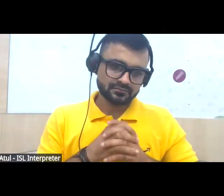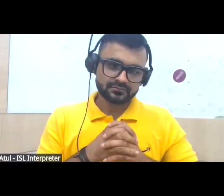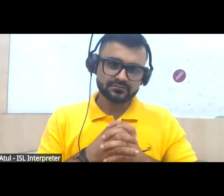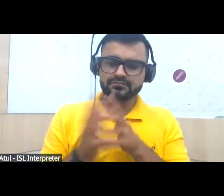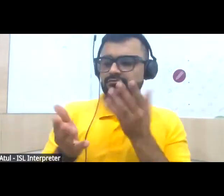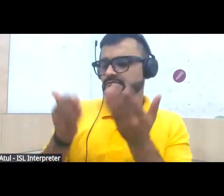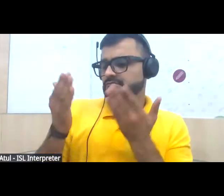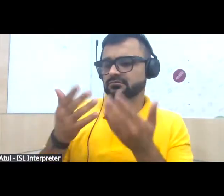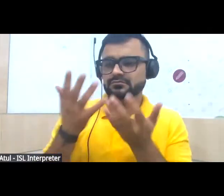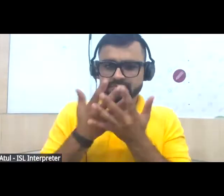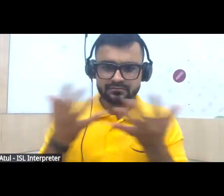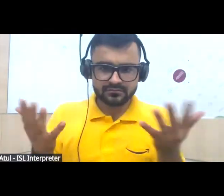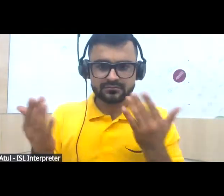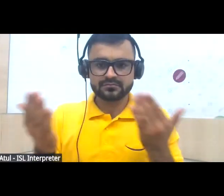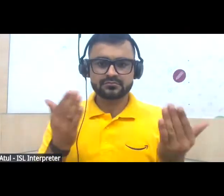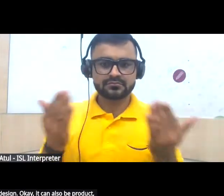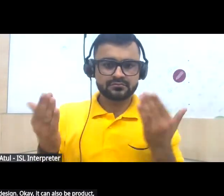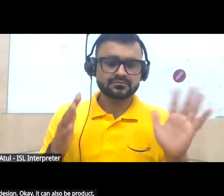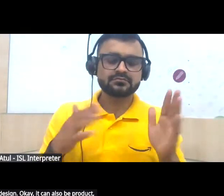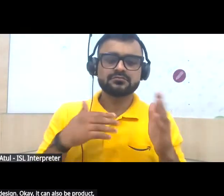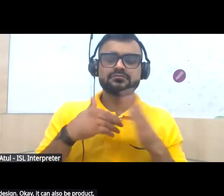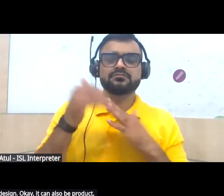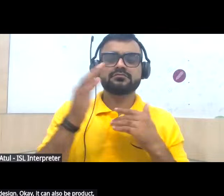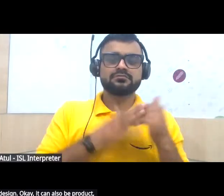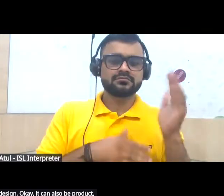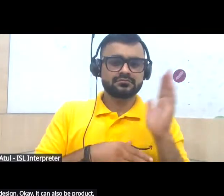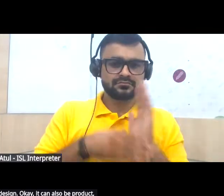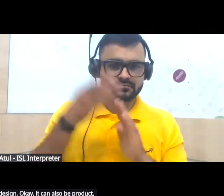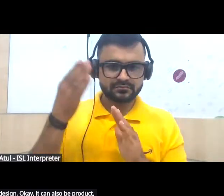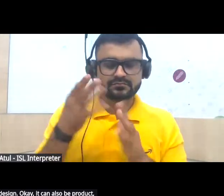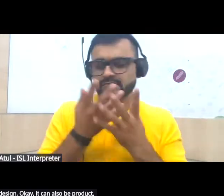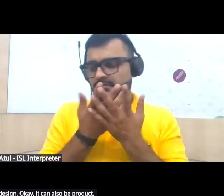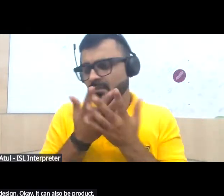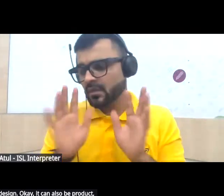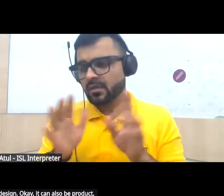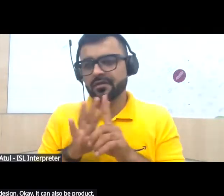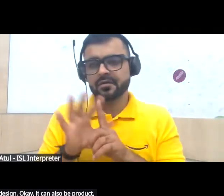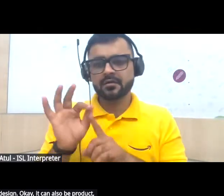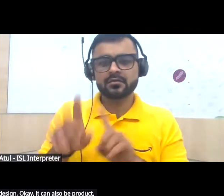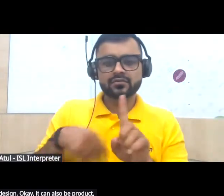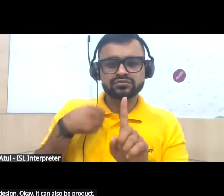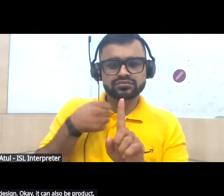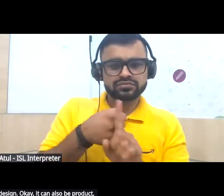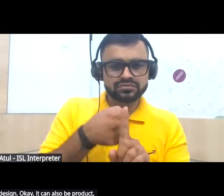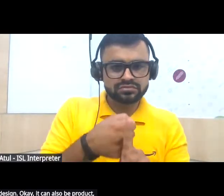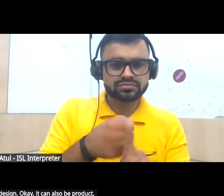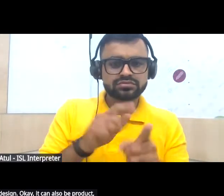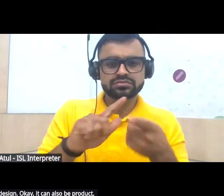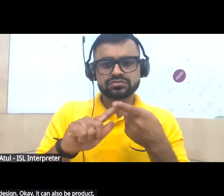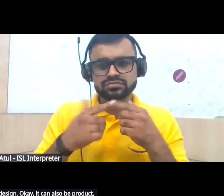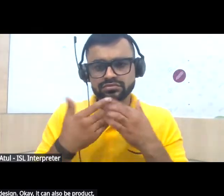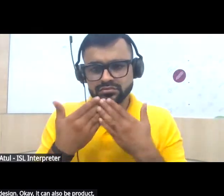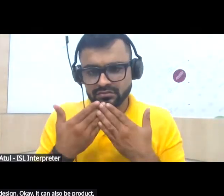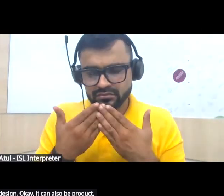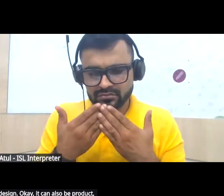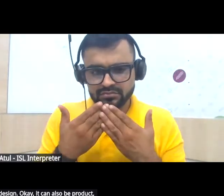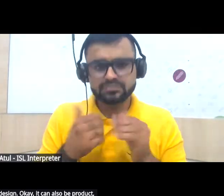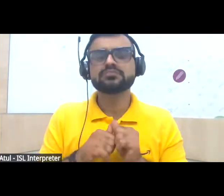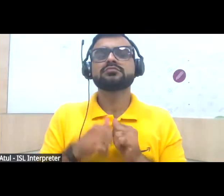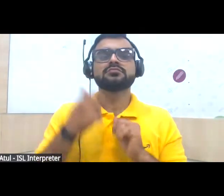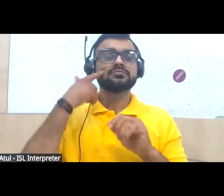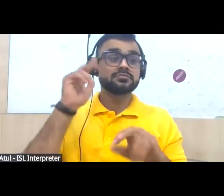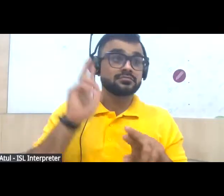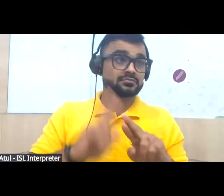can also be product, services, infrastructure, or anything that you do, advocacy, education, right? Even